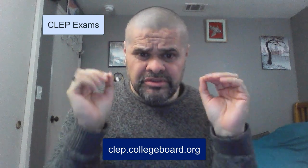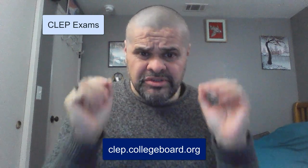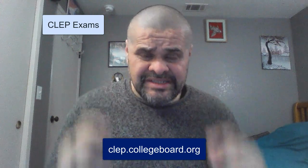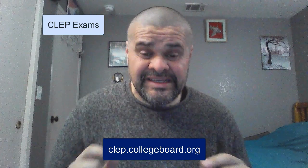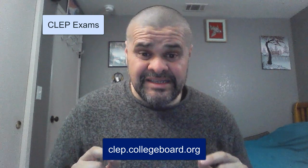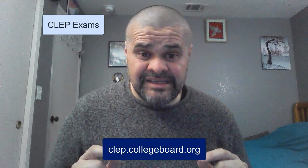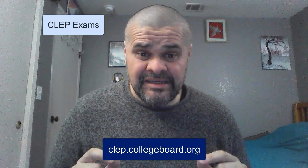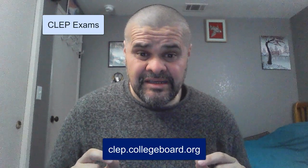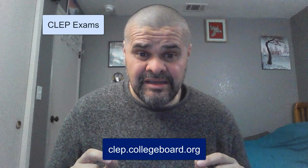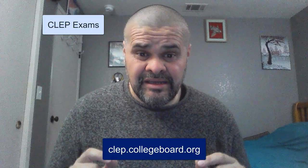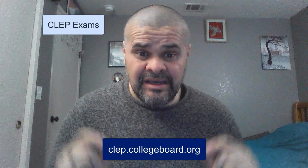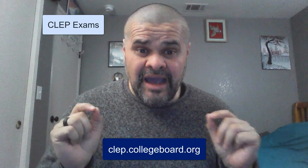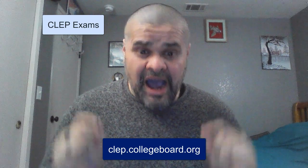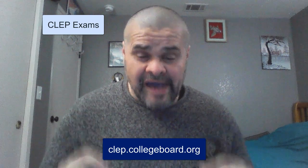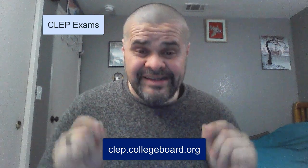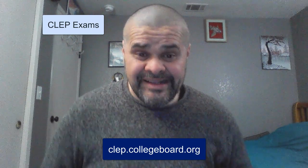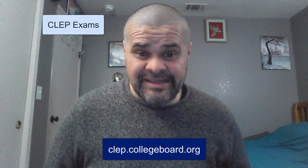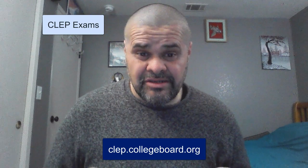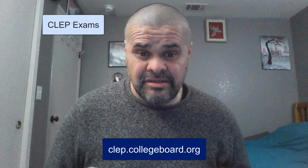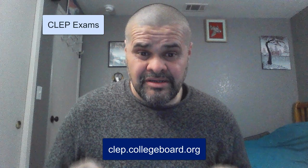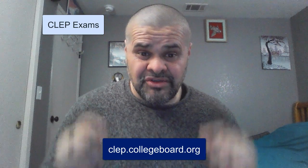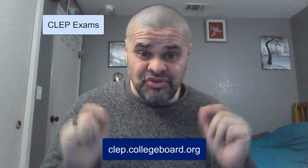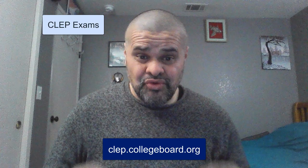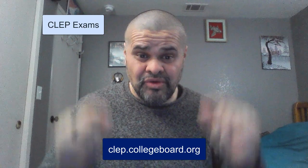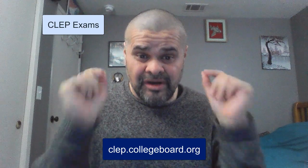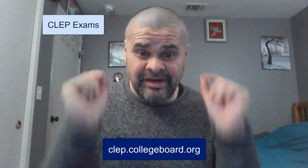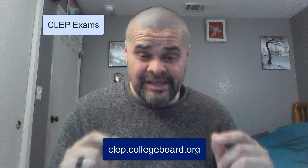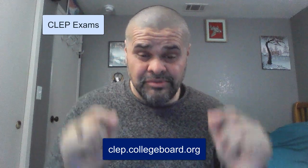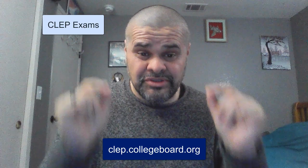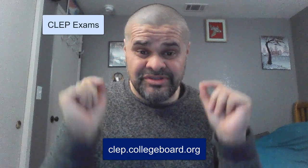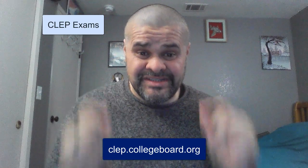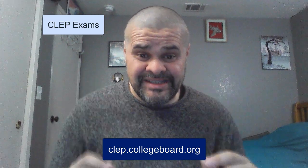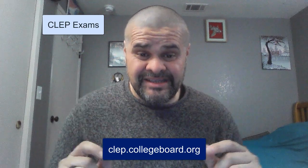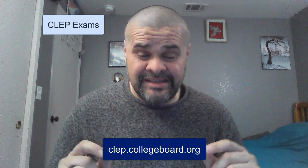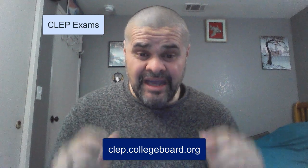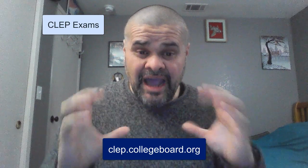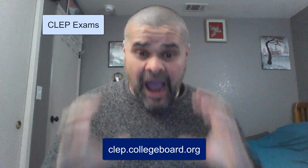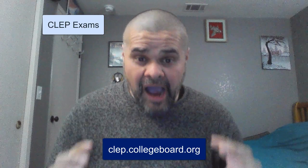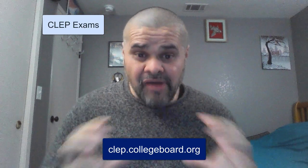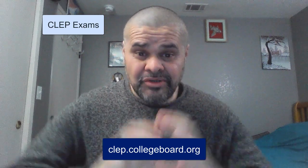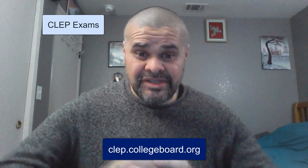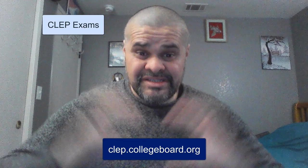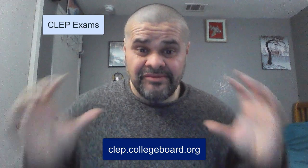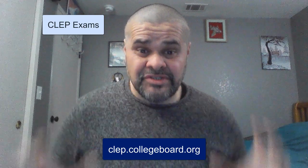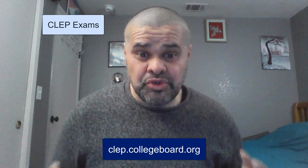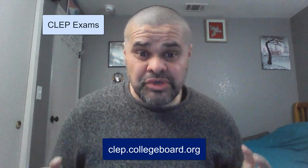to see how to get there. You are able to see how you can save on